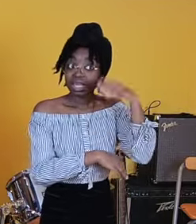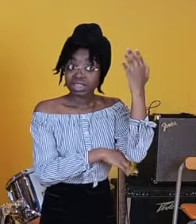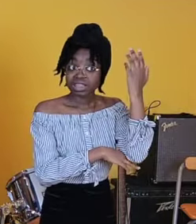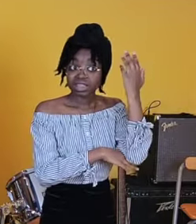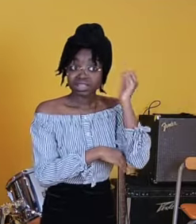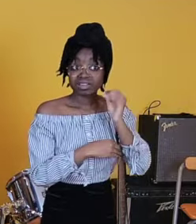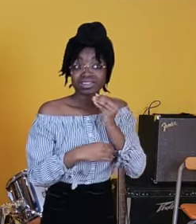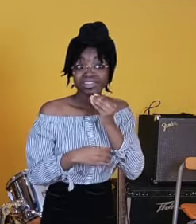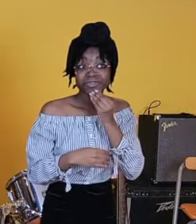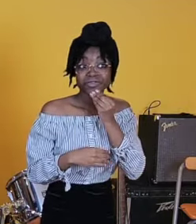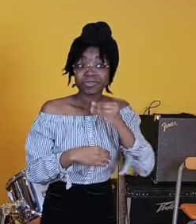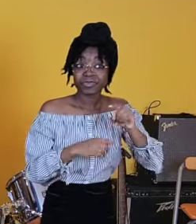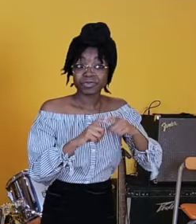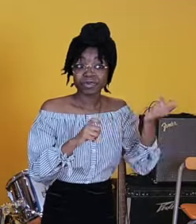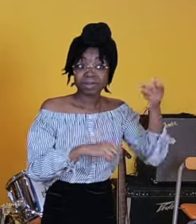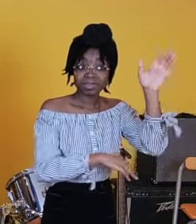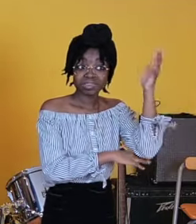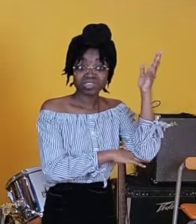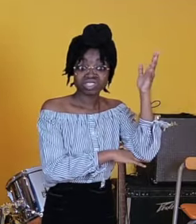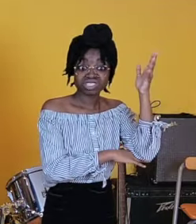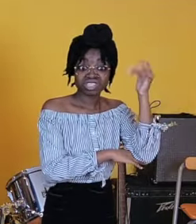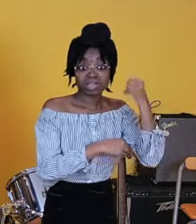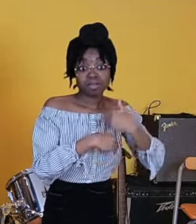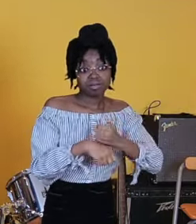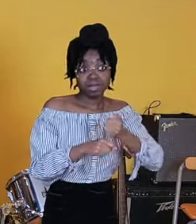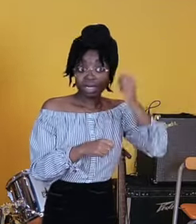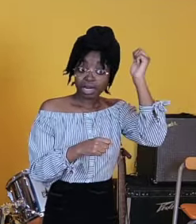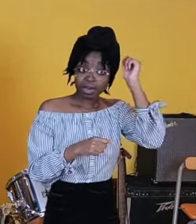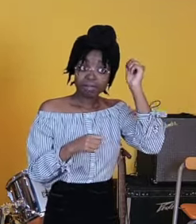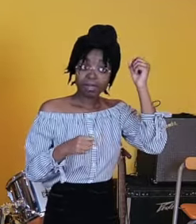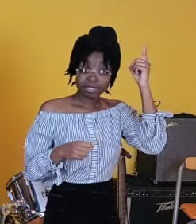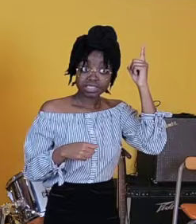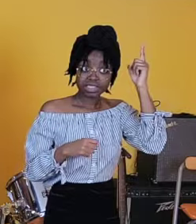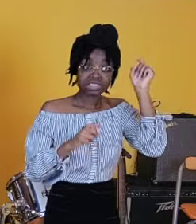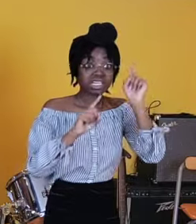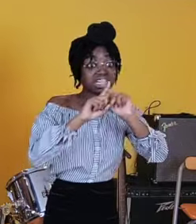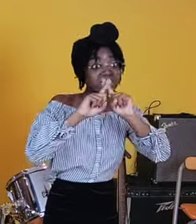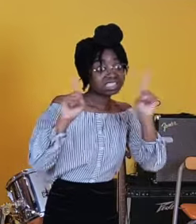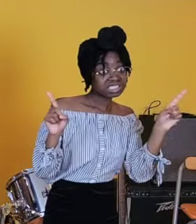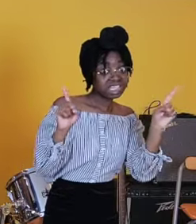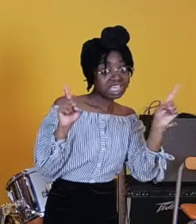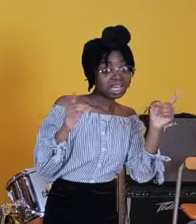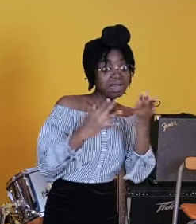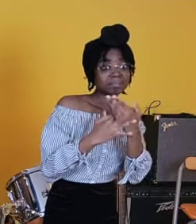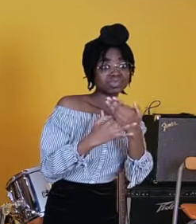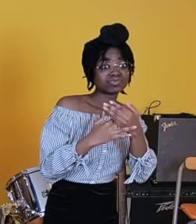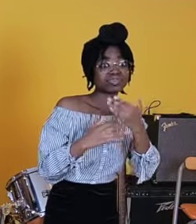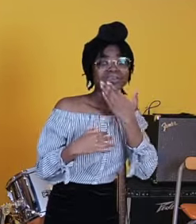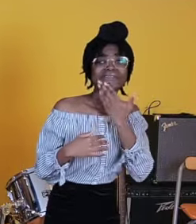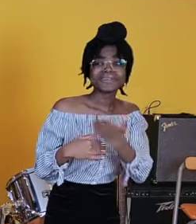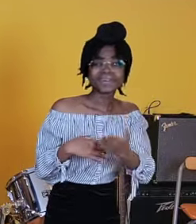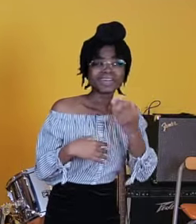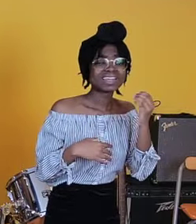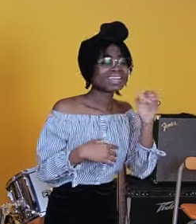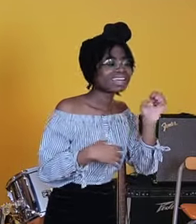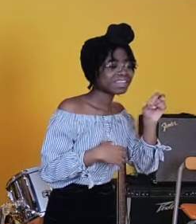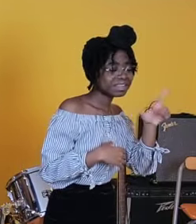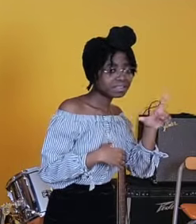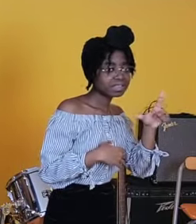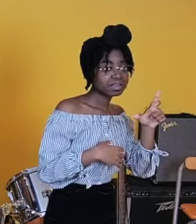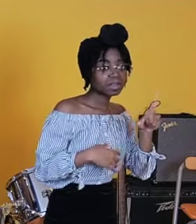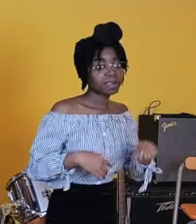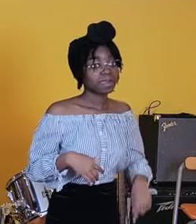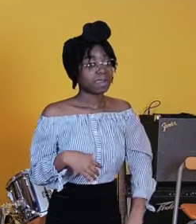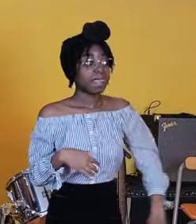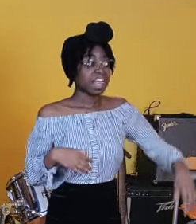difference between good and evil. See, so today you and I, we know the difference between good and evil, which is knowledge that every father